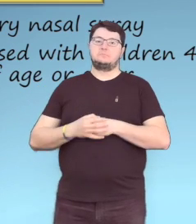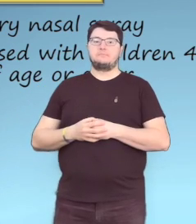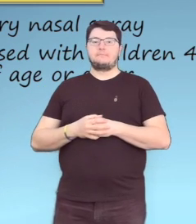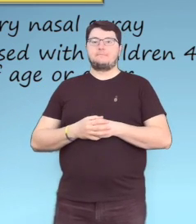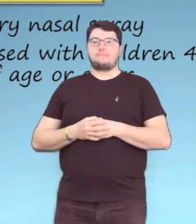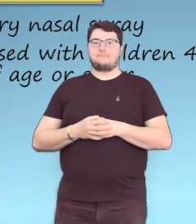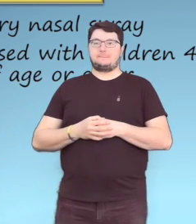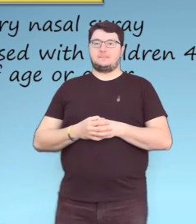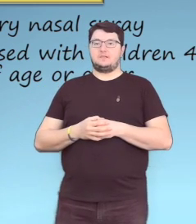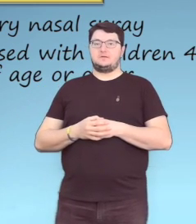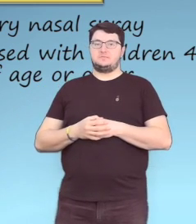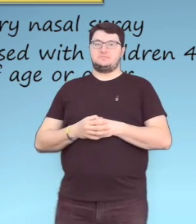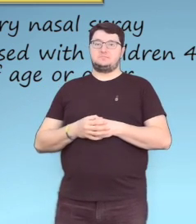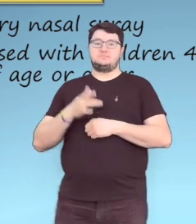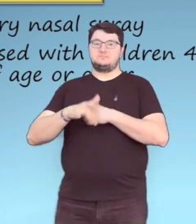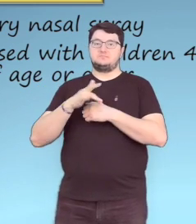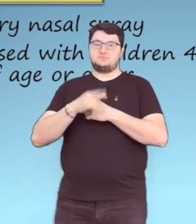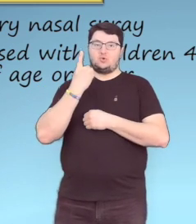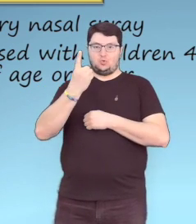of age or older.